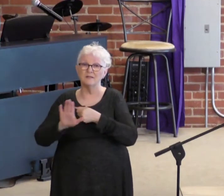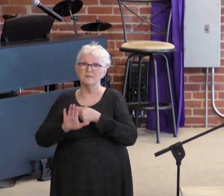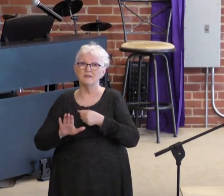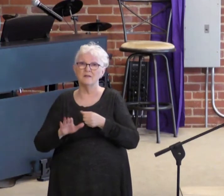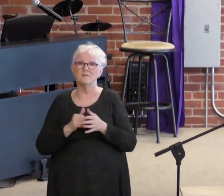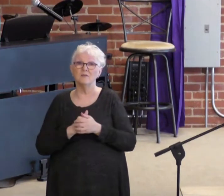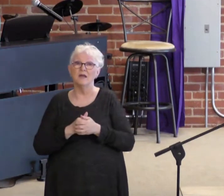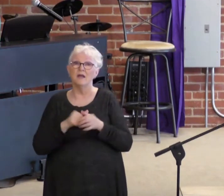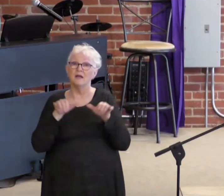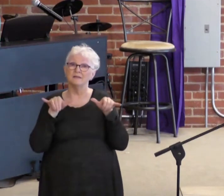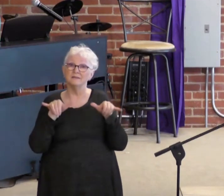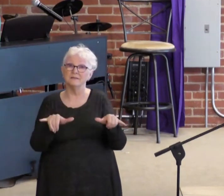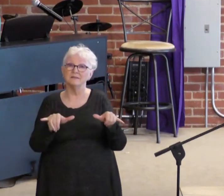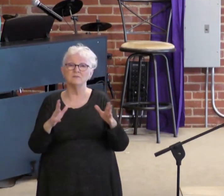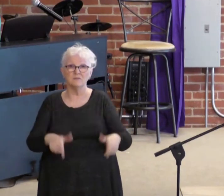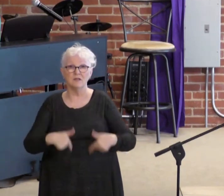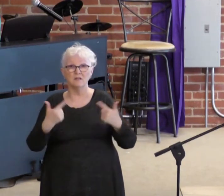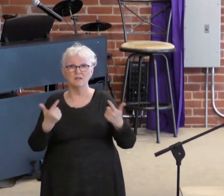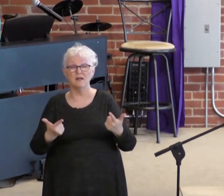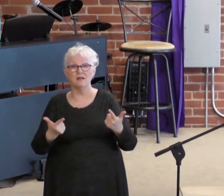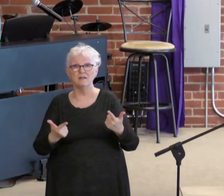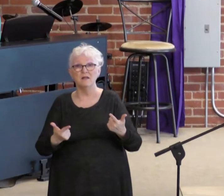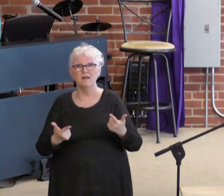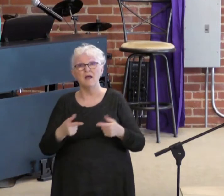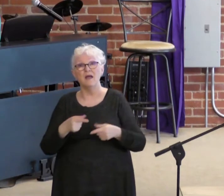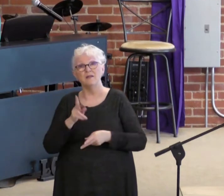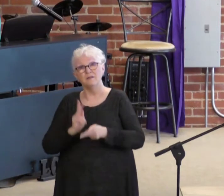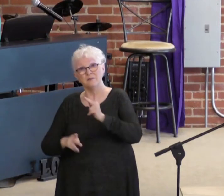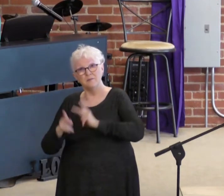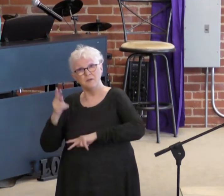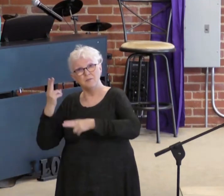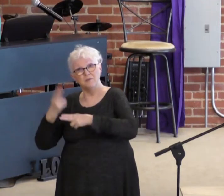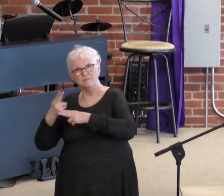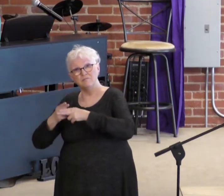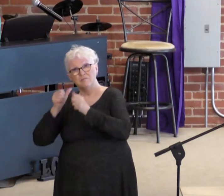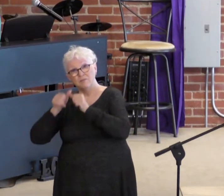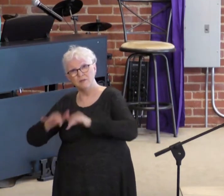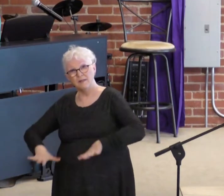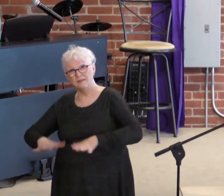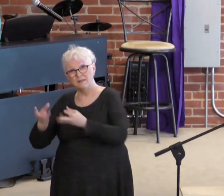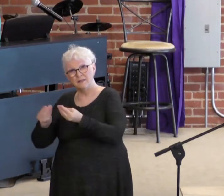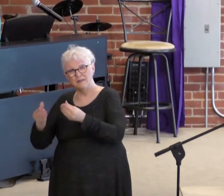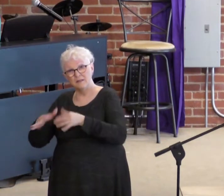them alive, and they are called blessed in the land.